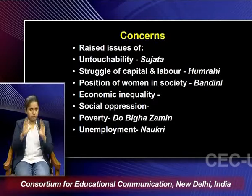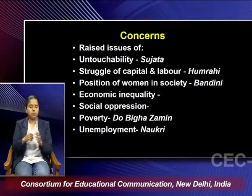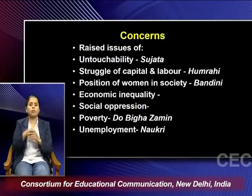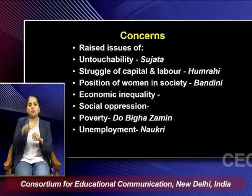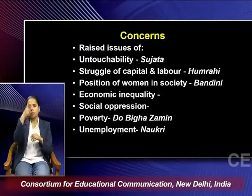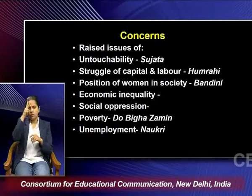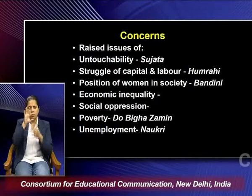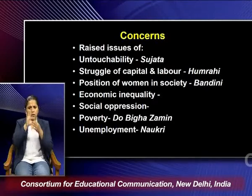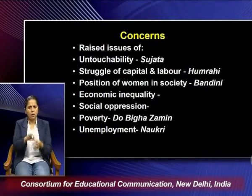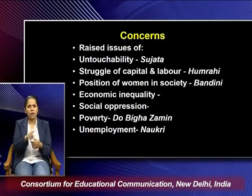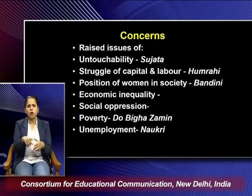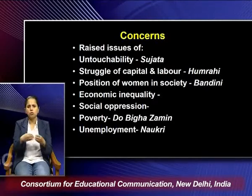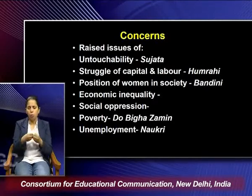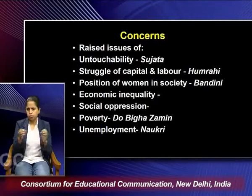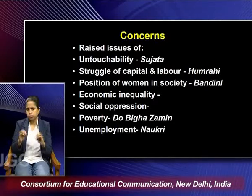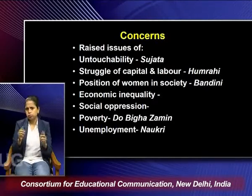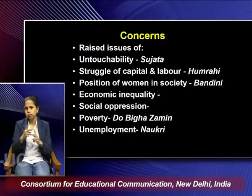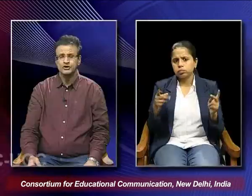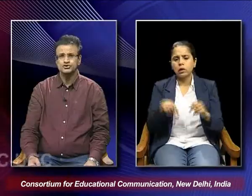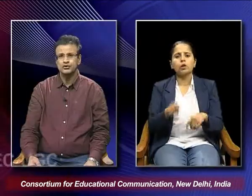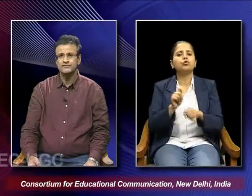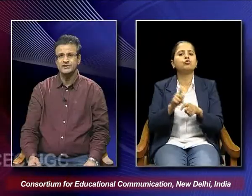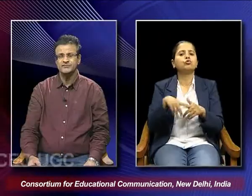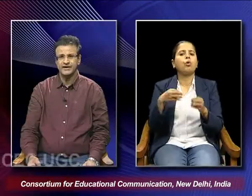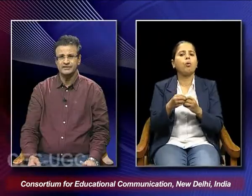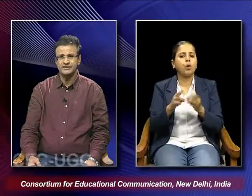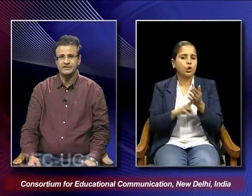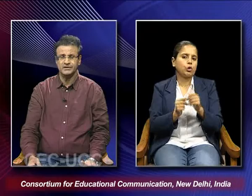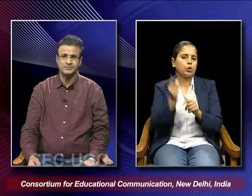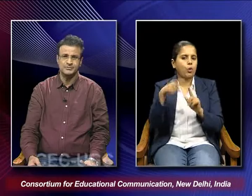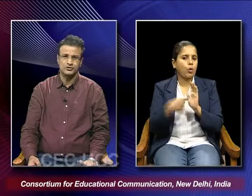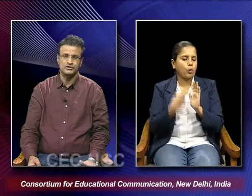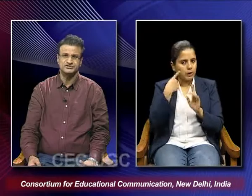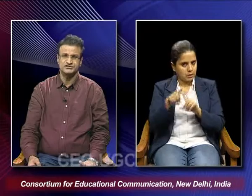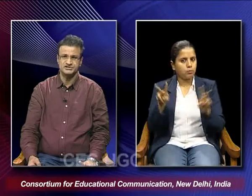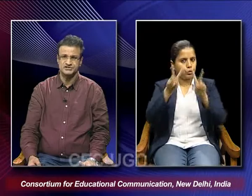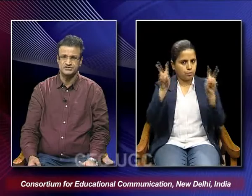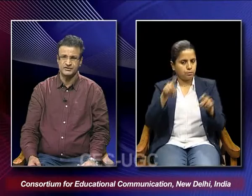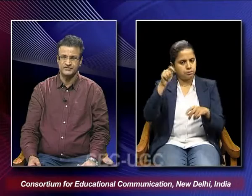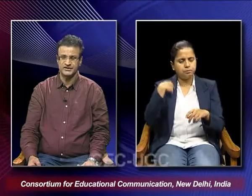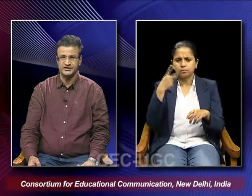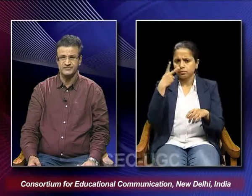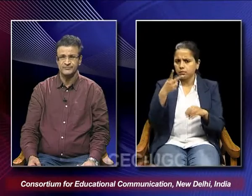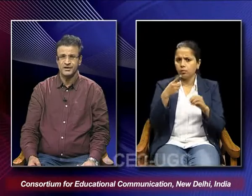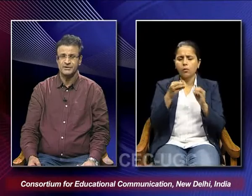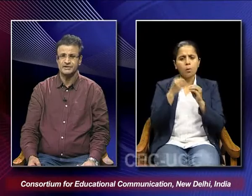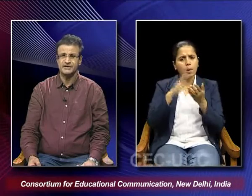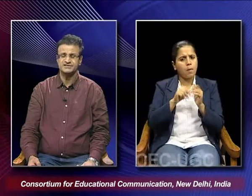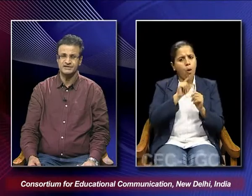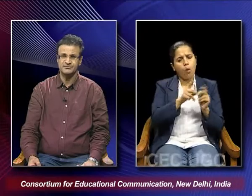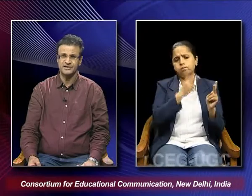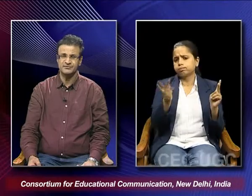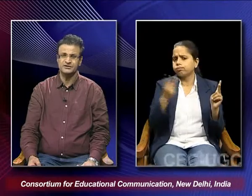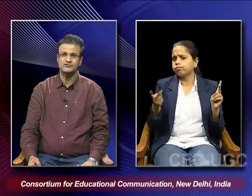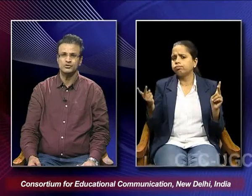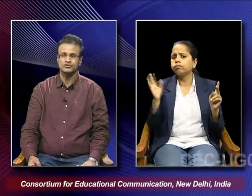regarding unemployment, which could be seen in the film Naukri. So we find that Bimal Roy's concerns were varied, but at the